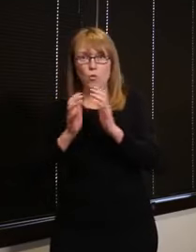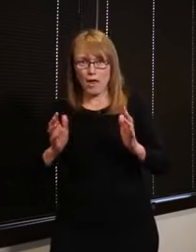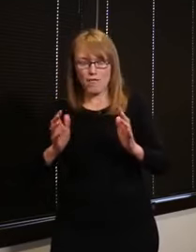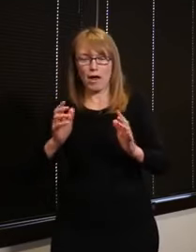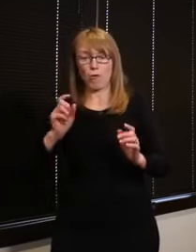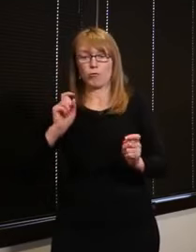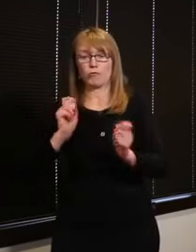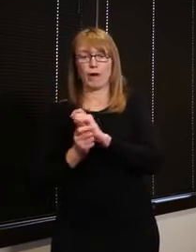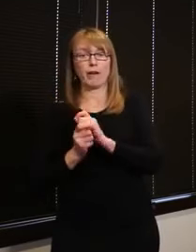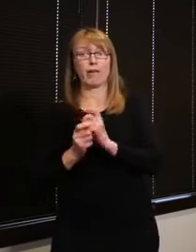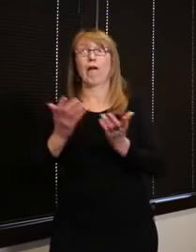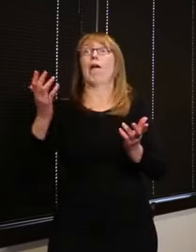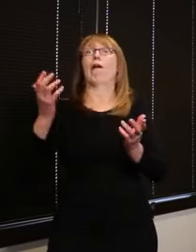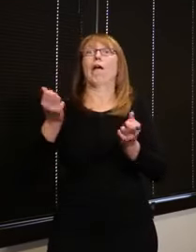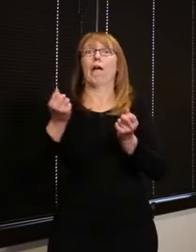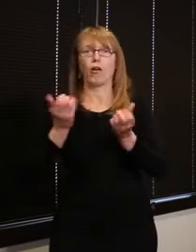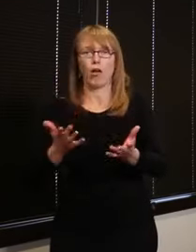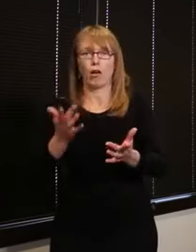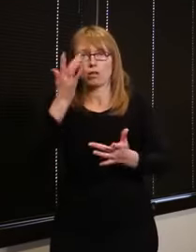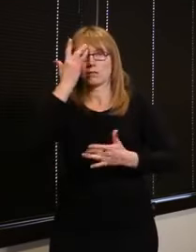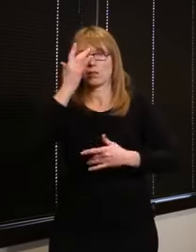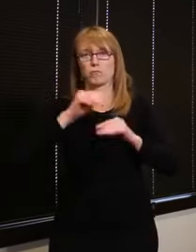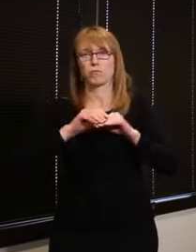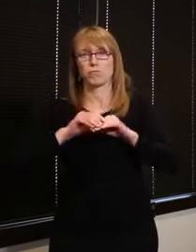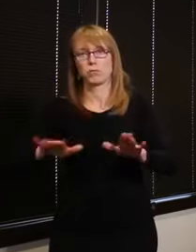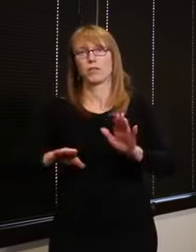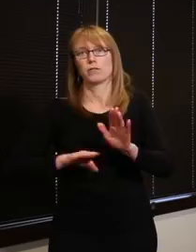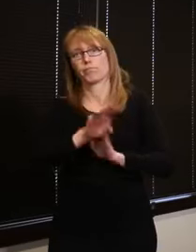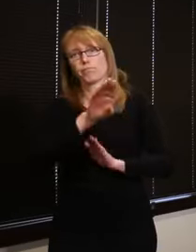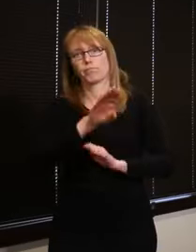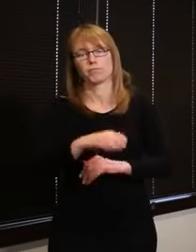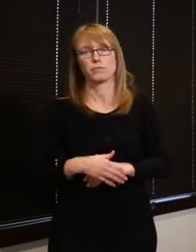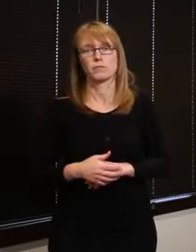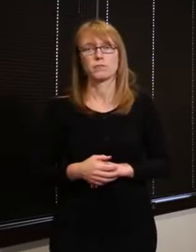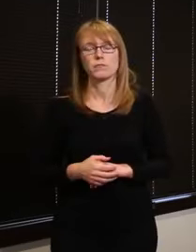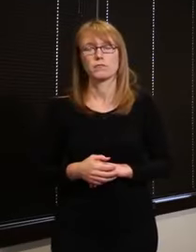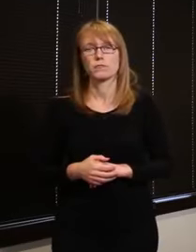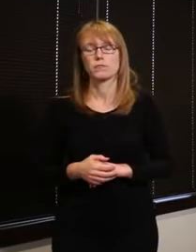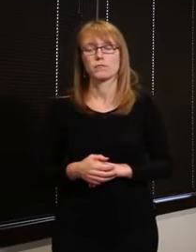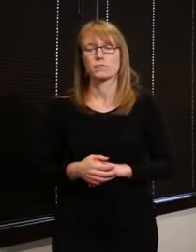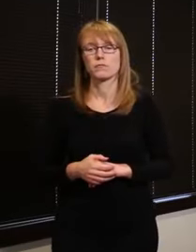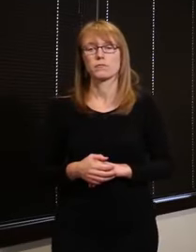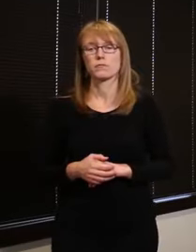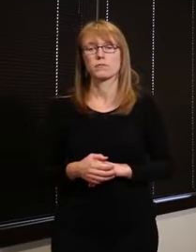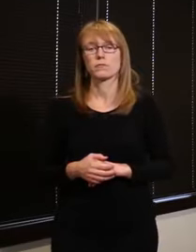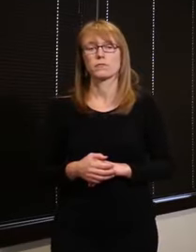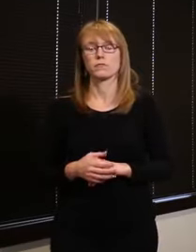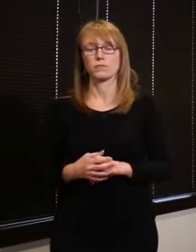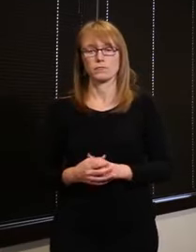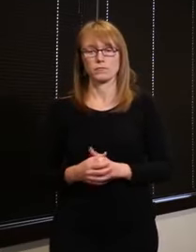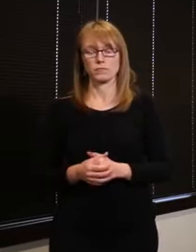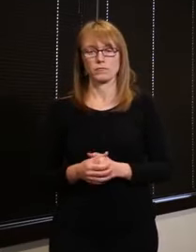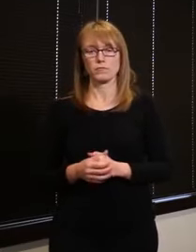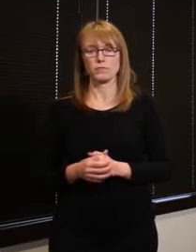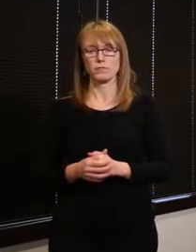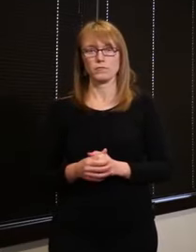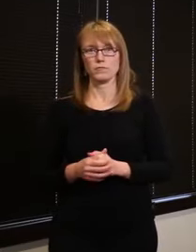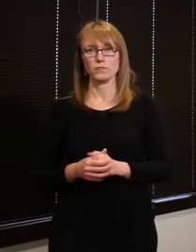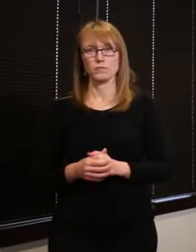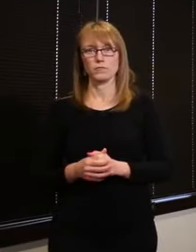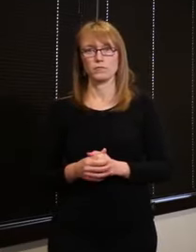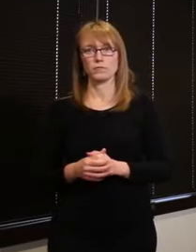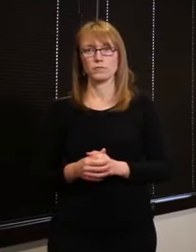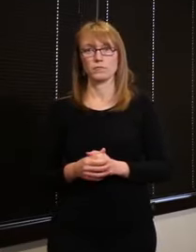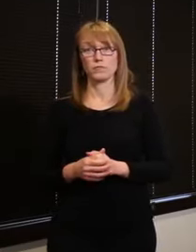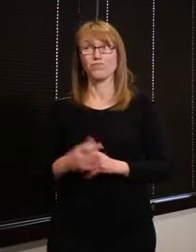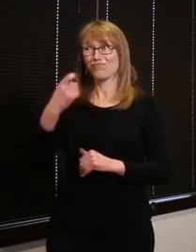How do your current models for hospitalizations compare to the previous models that were shared a number of, about 10